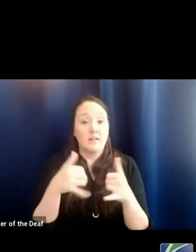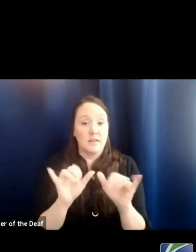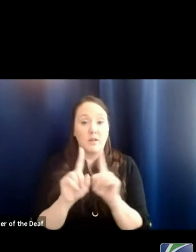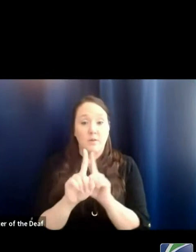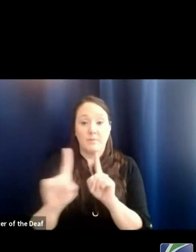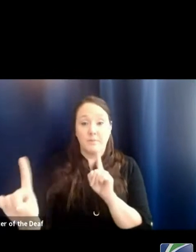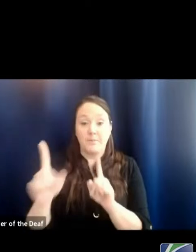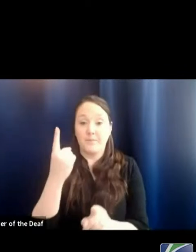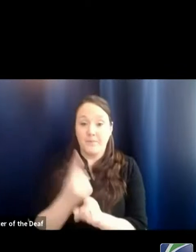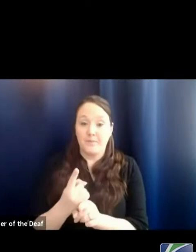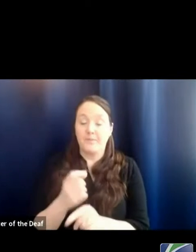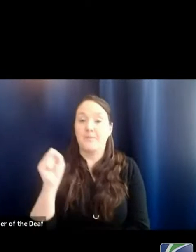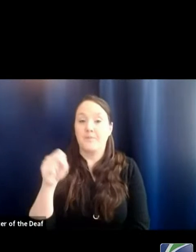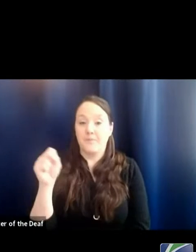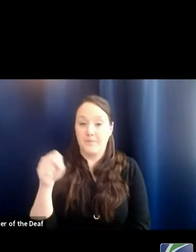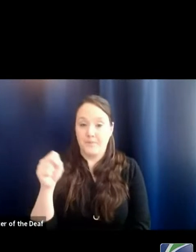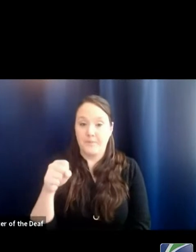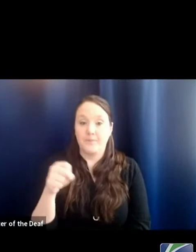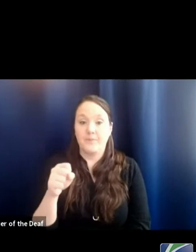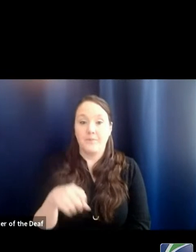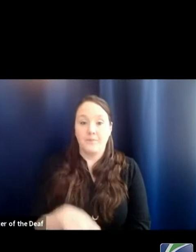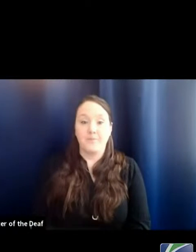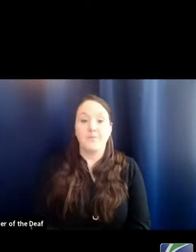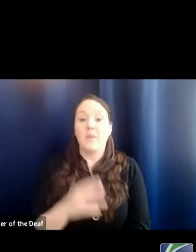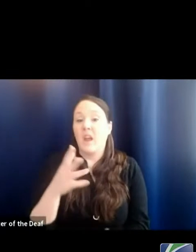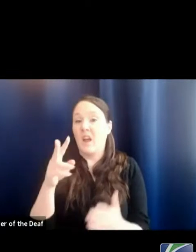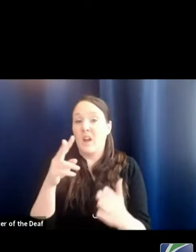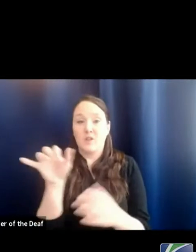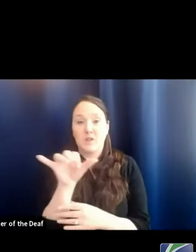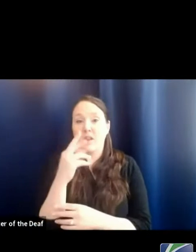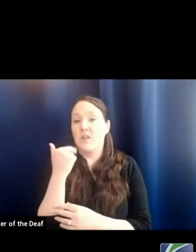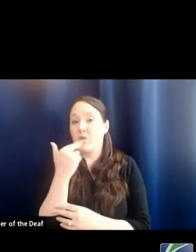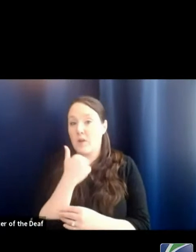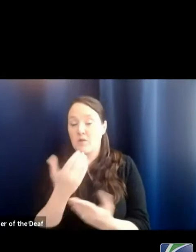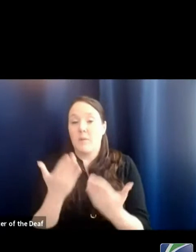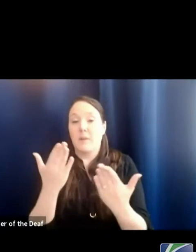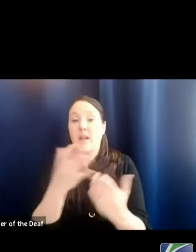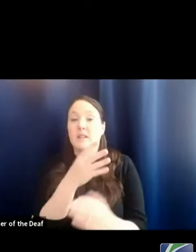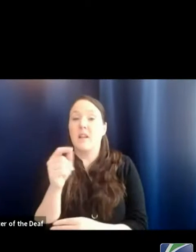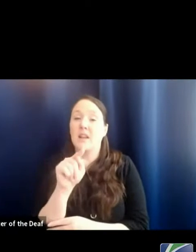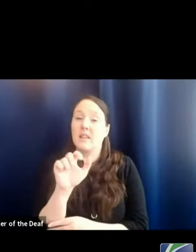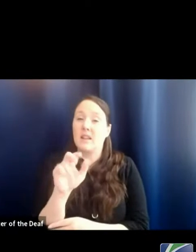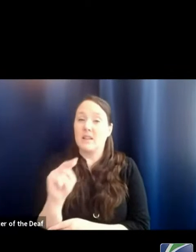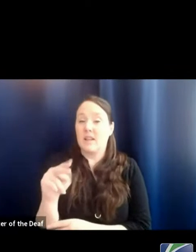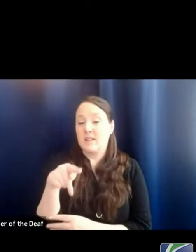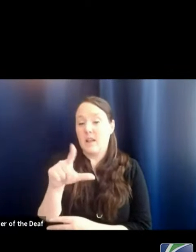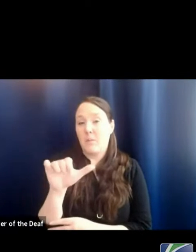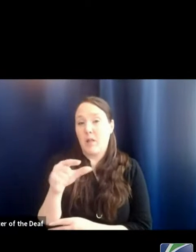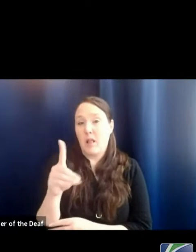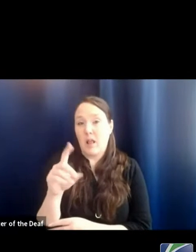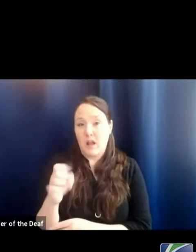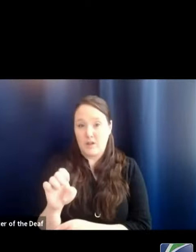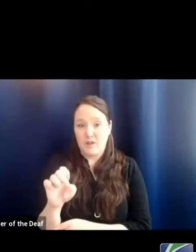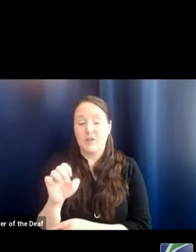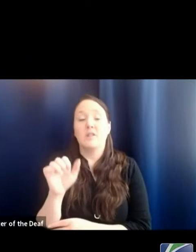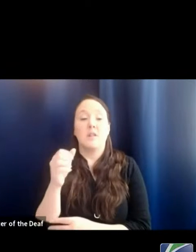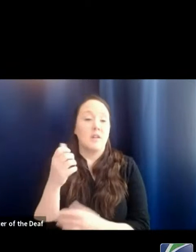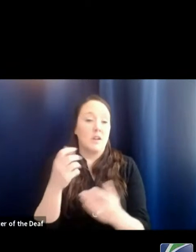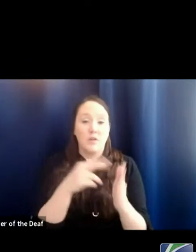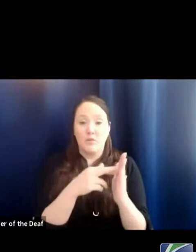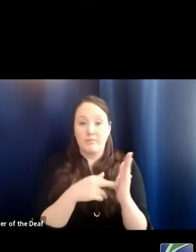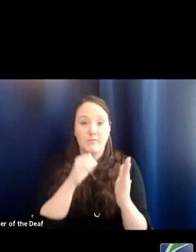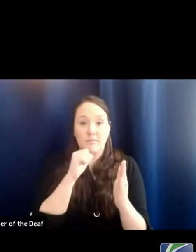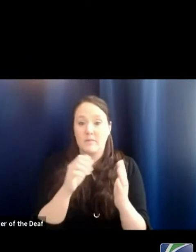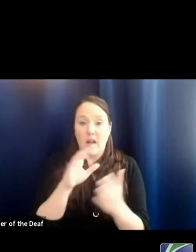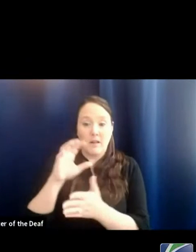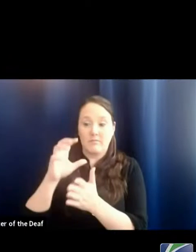correct? Yes, read the restaurant recommendations and also read the Tennessee Pledge. The regulations don't negate the Tennessee Pledge. The Tennessee Pledge has a